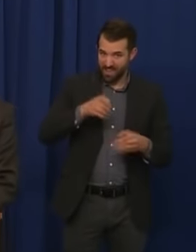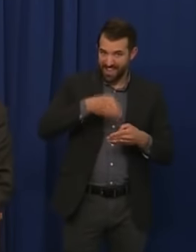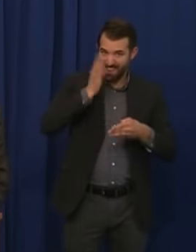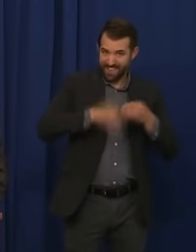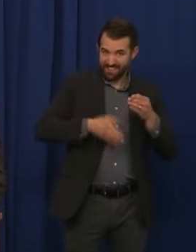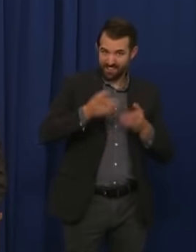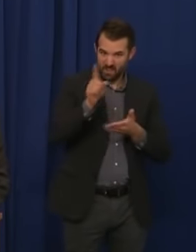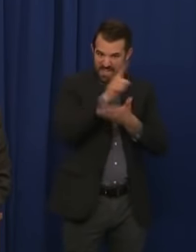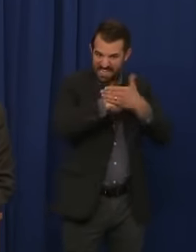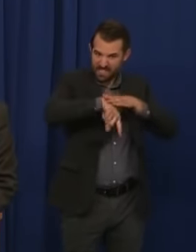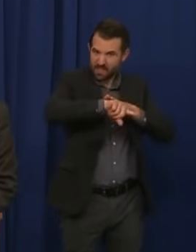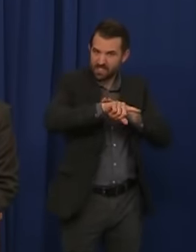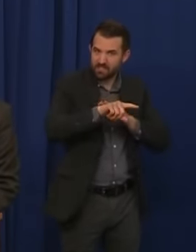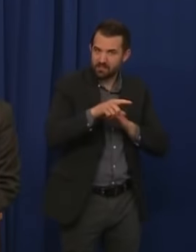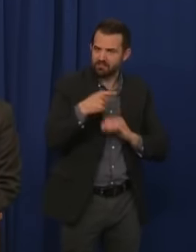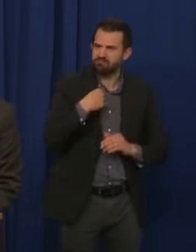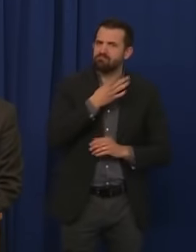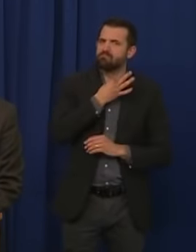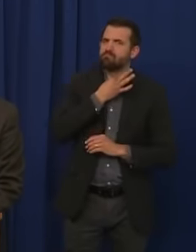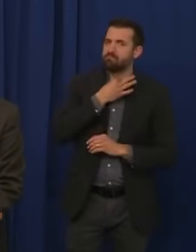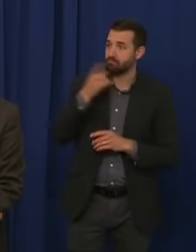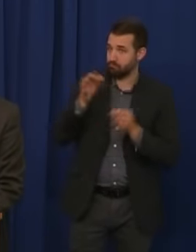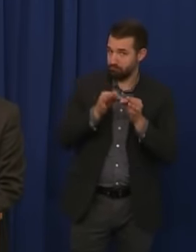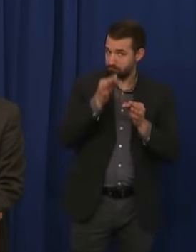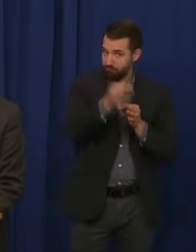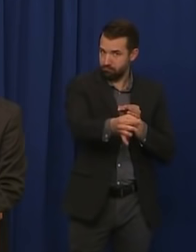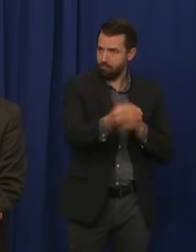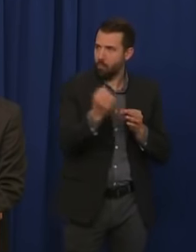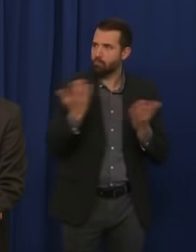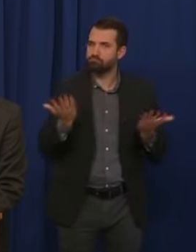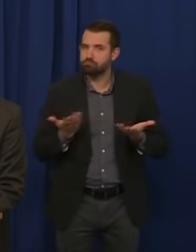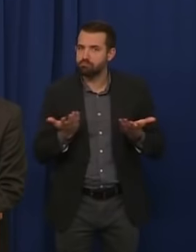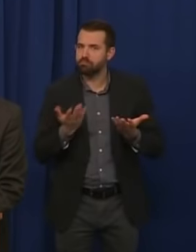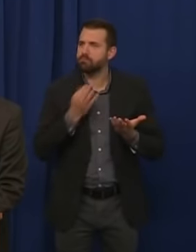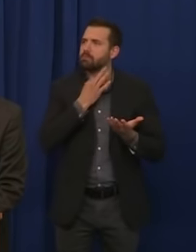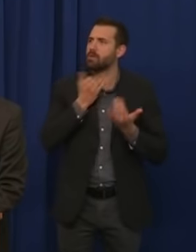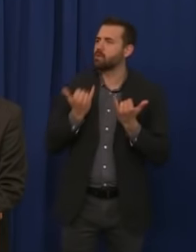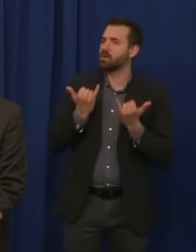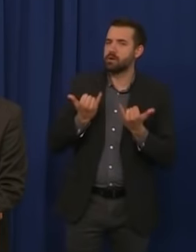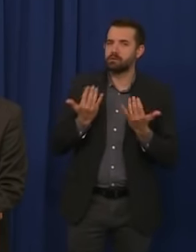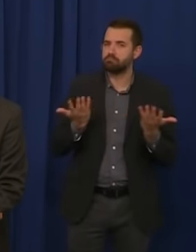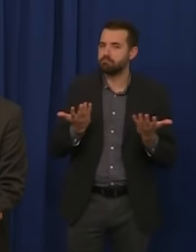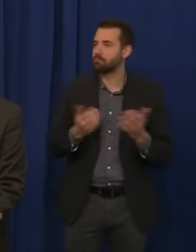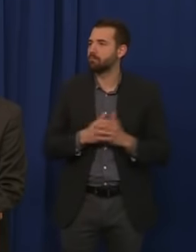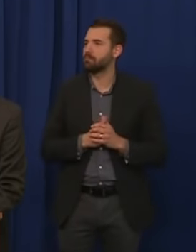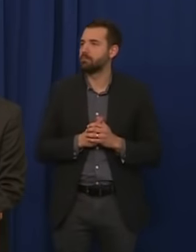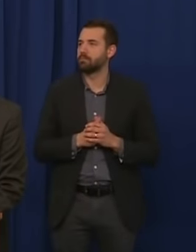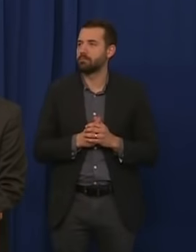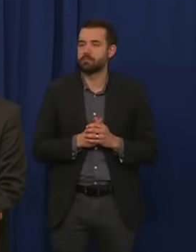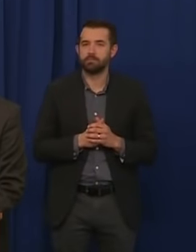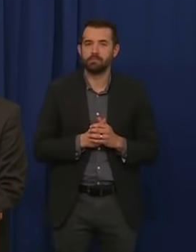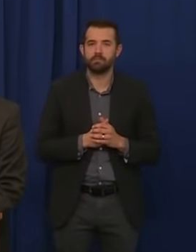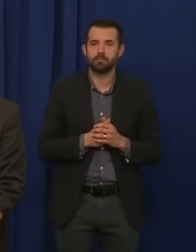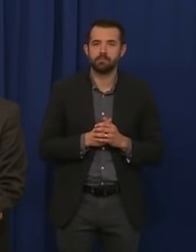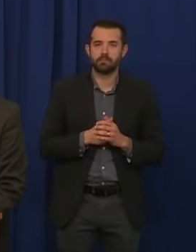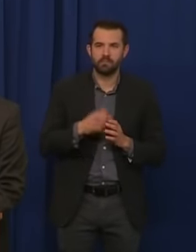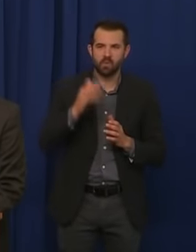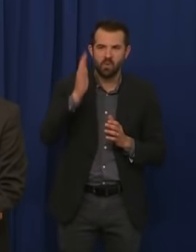phase 3 opening begin then, or will you be extending that order? I'm sorry, will the what begin